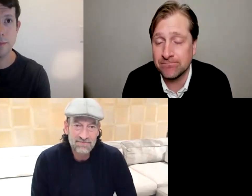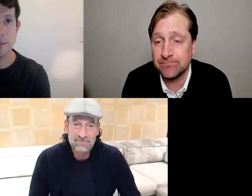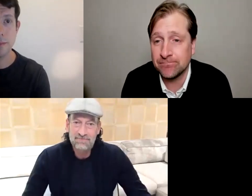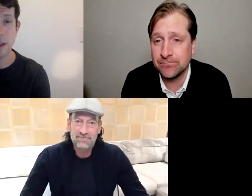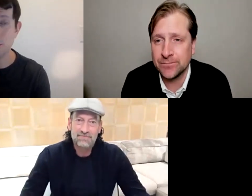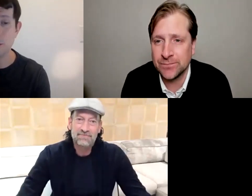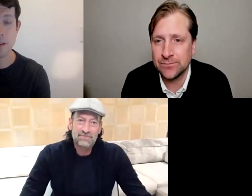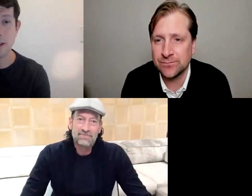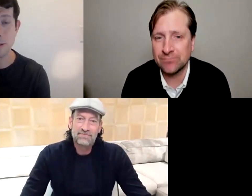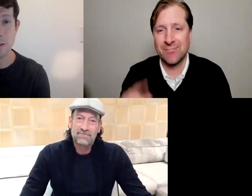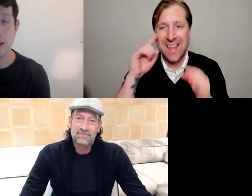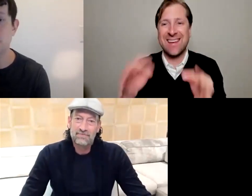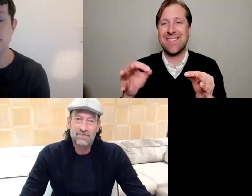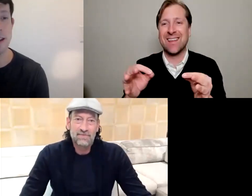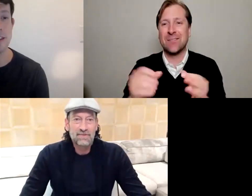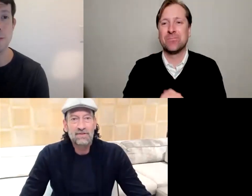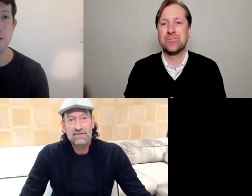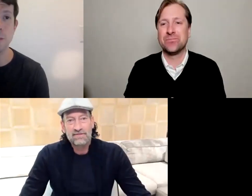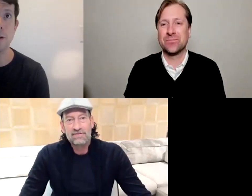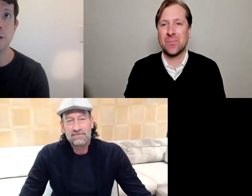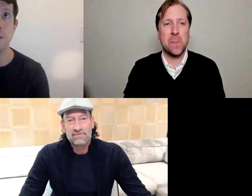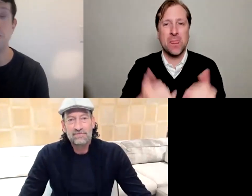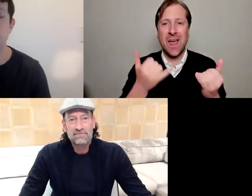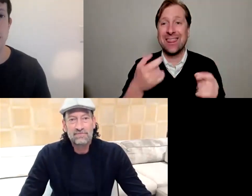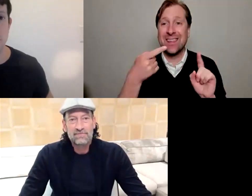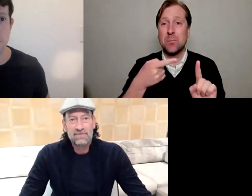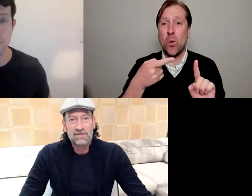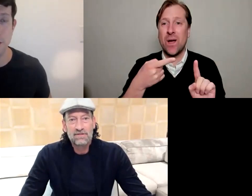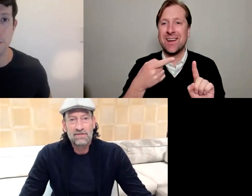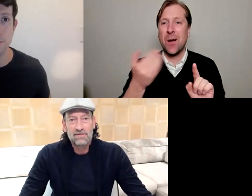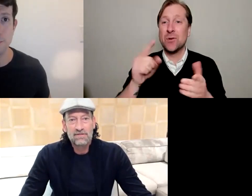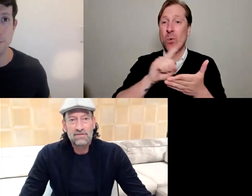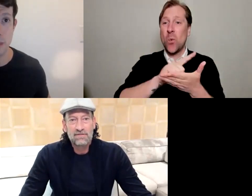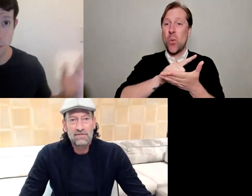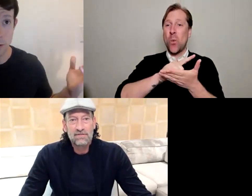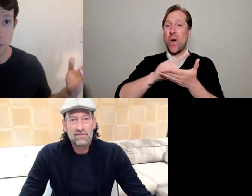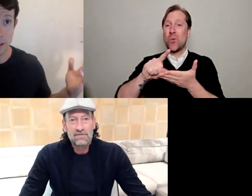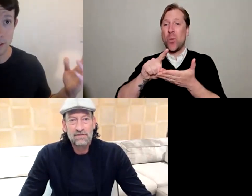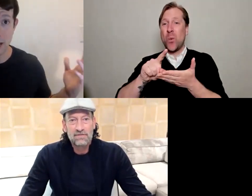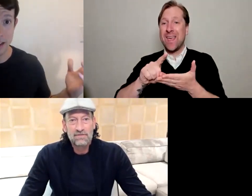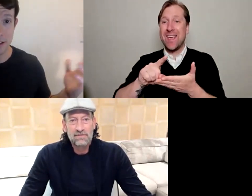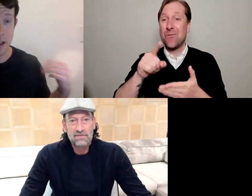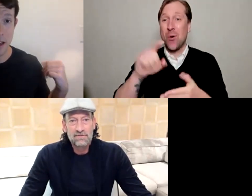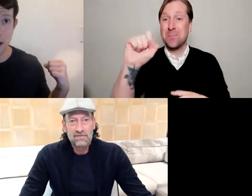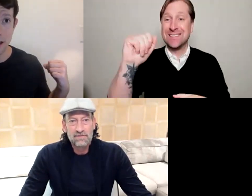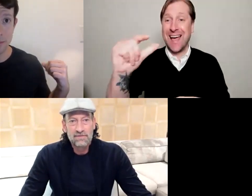film. Absolutely, absolutely. And at this point, we're about a week out from you winning the